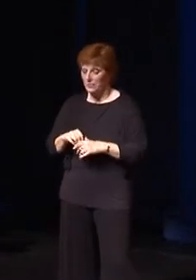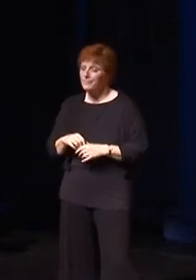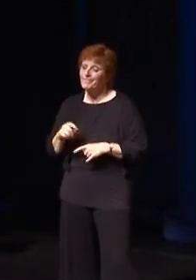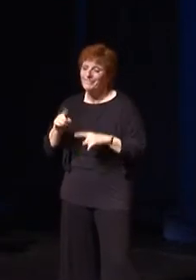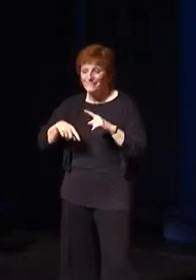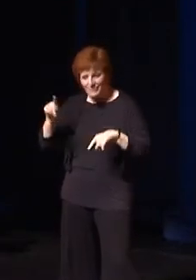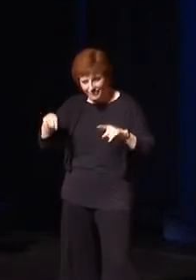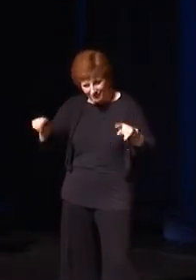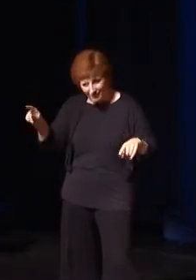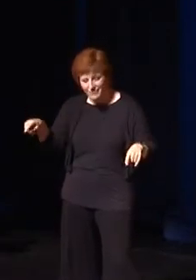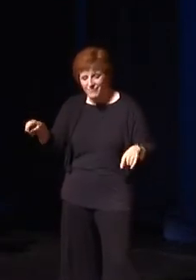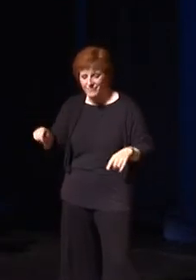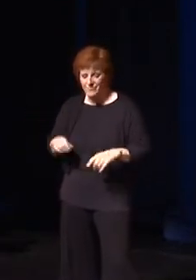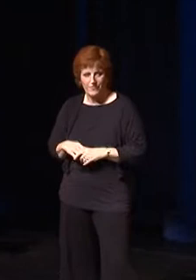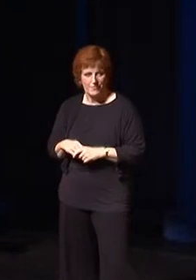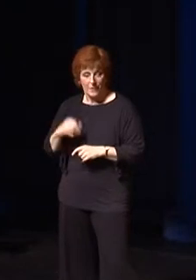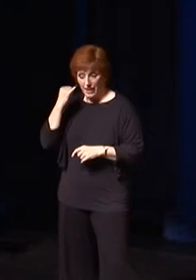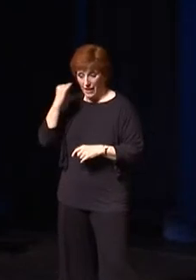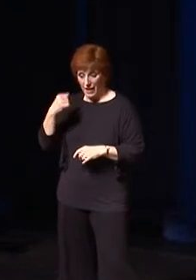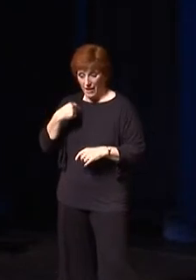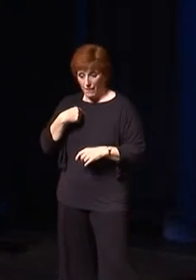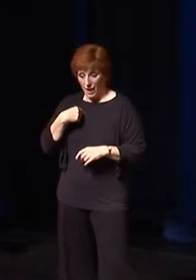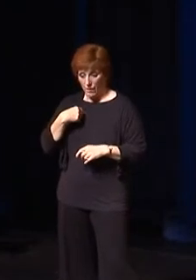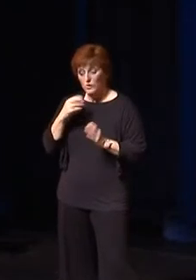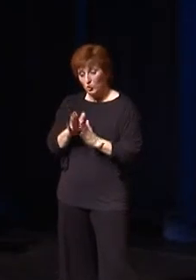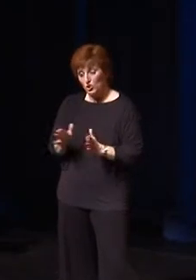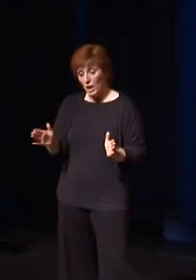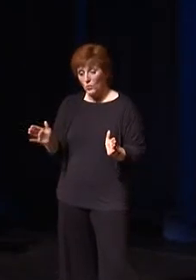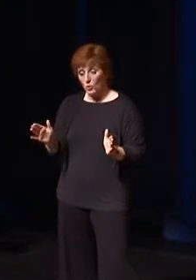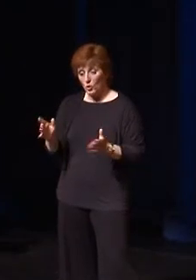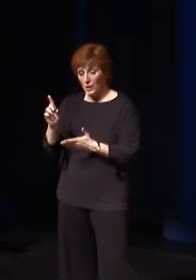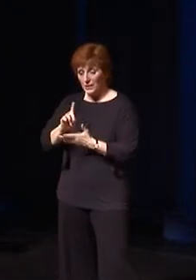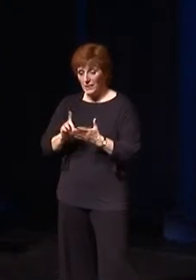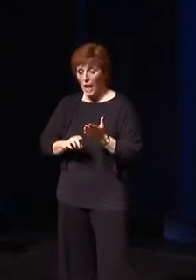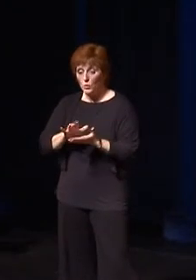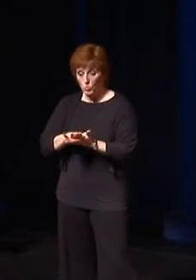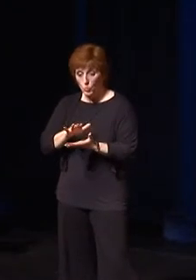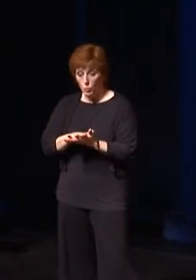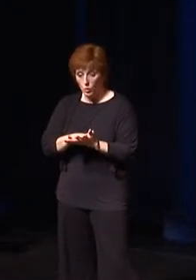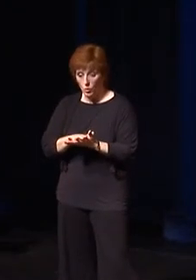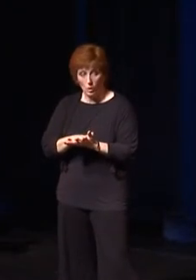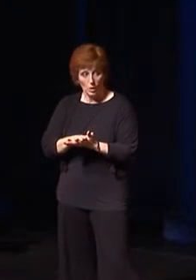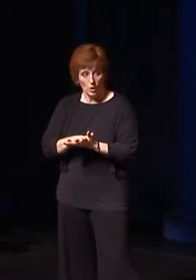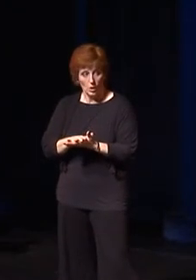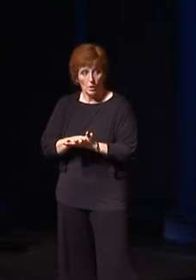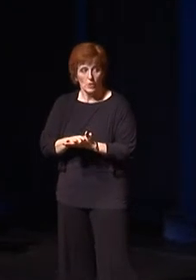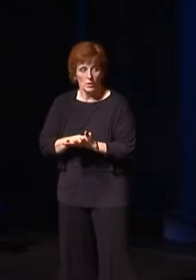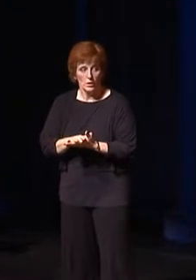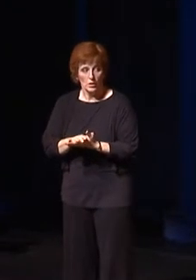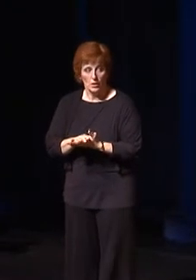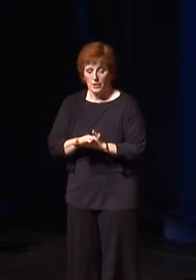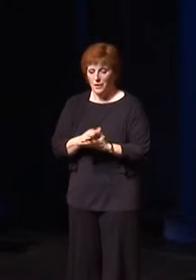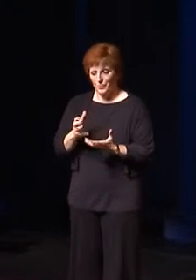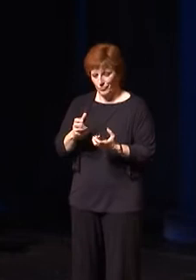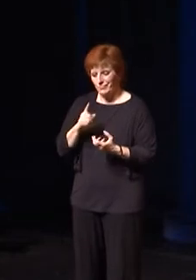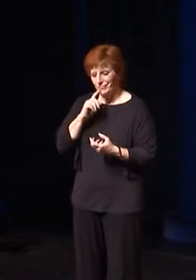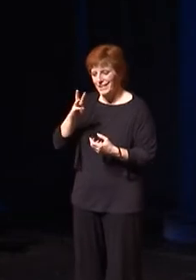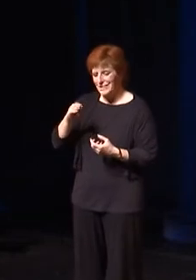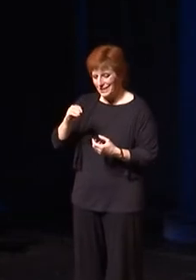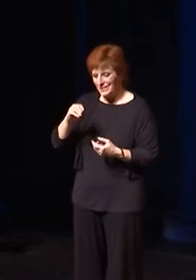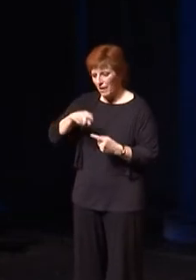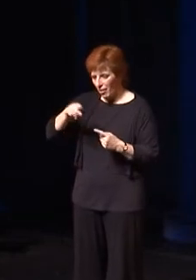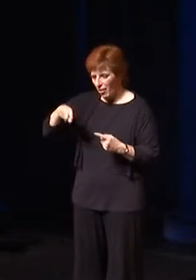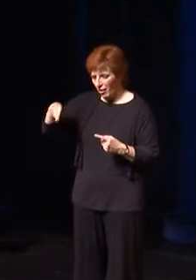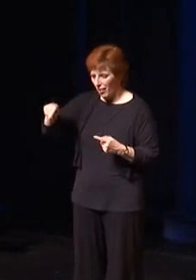variable. And if I was in general in designing a school, I'd want to get rid of the 60 cycle, you know,